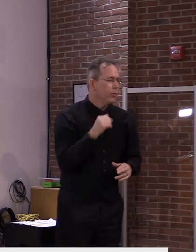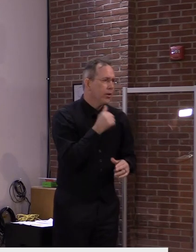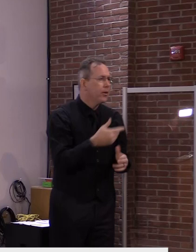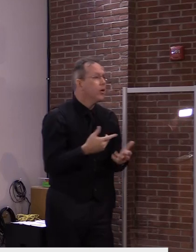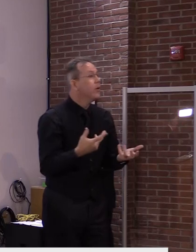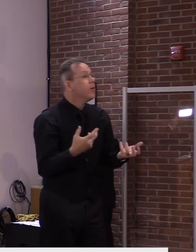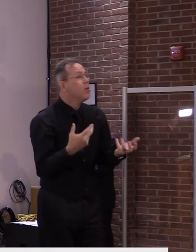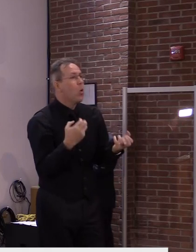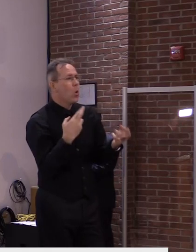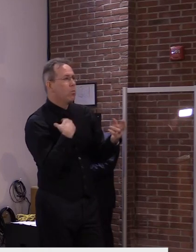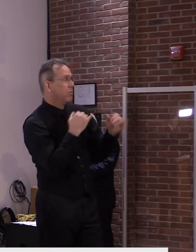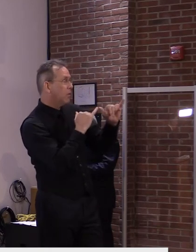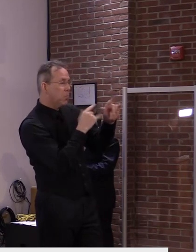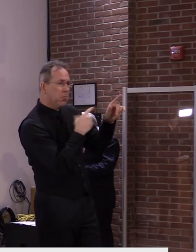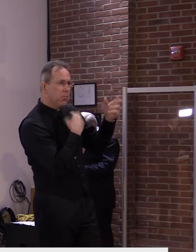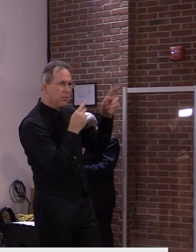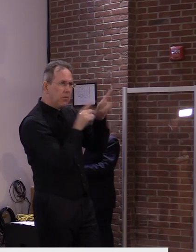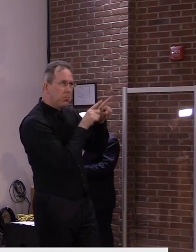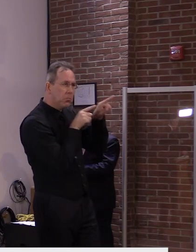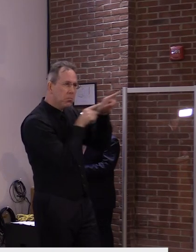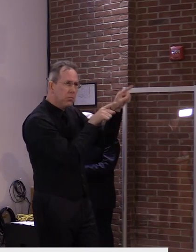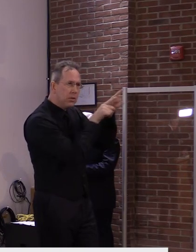have.